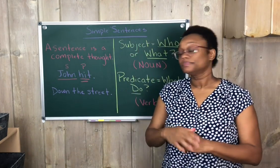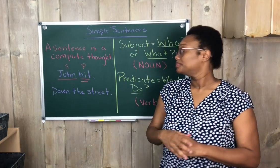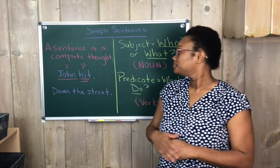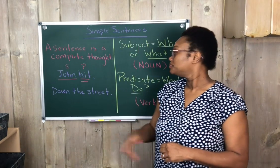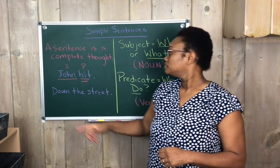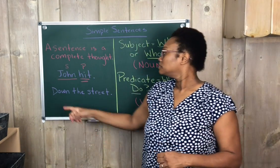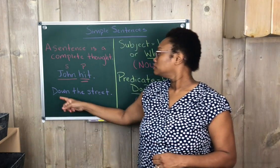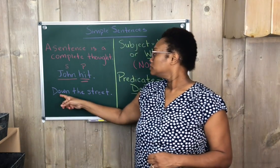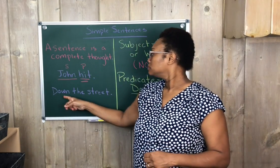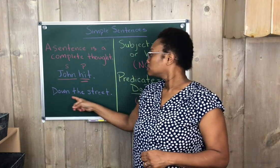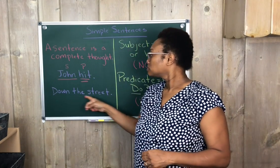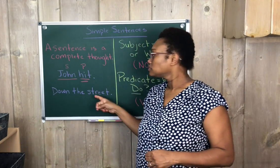Here's another example.